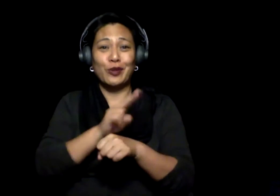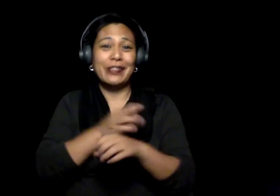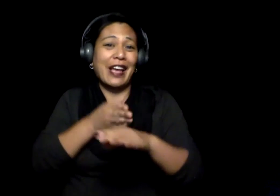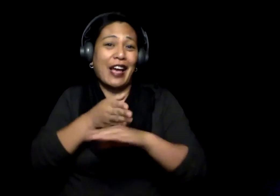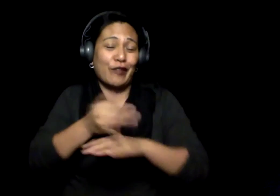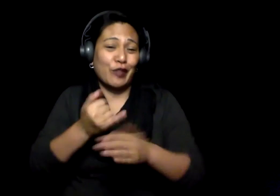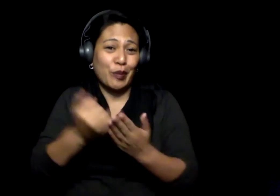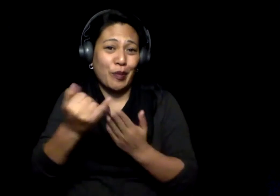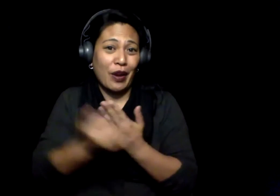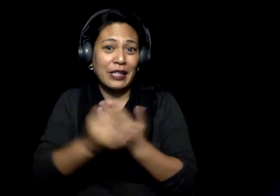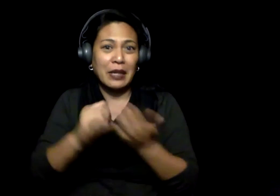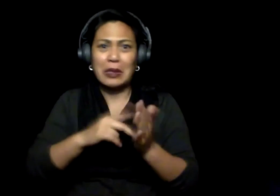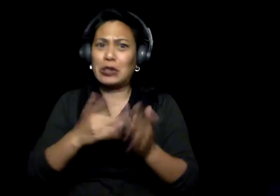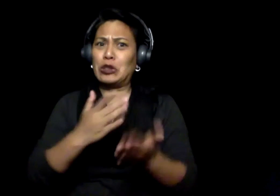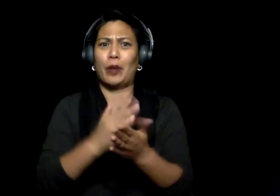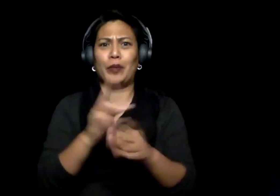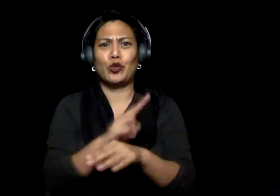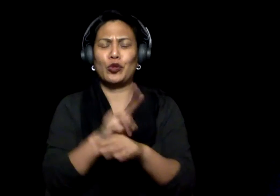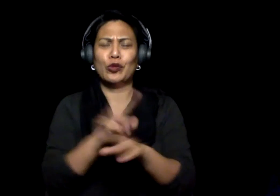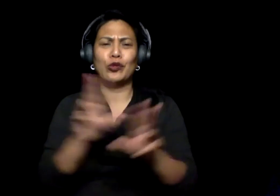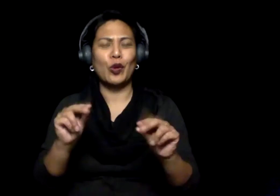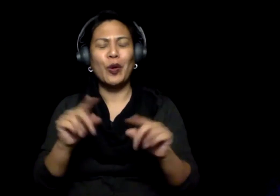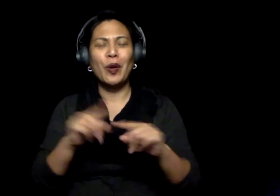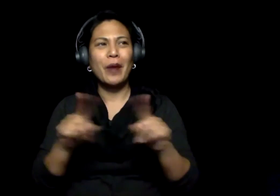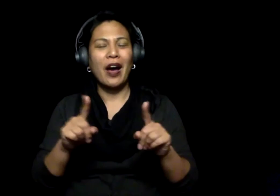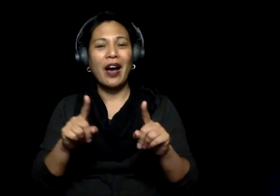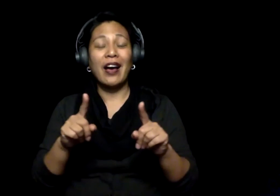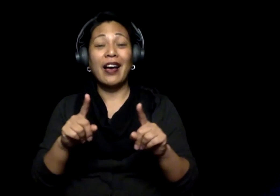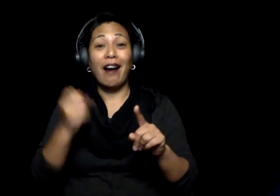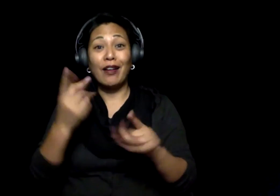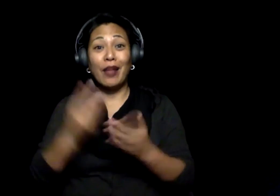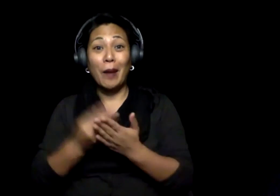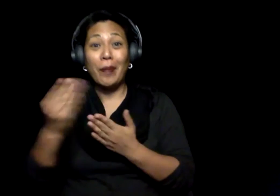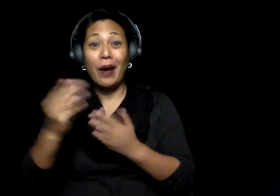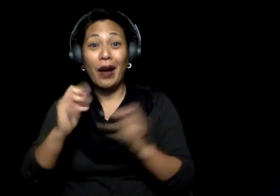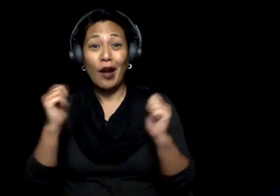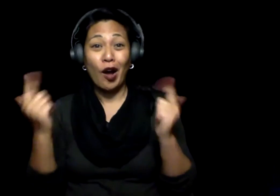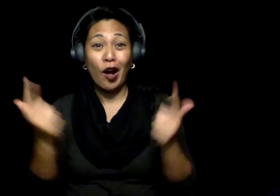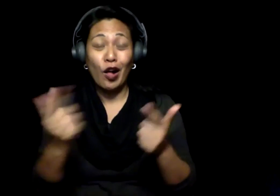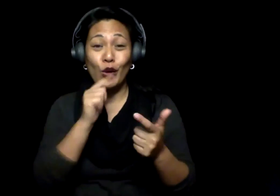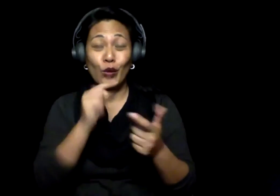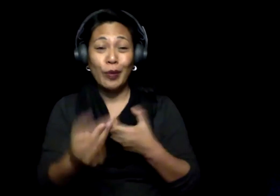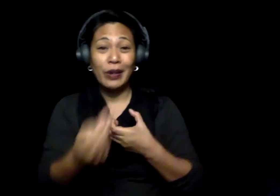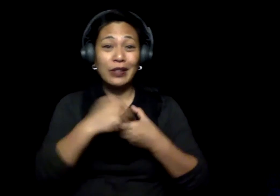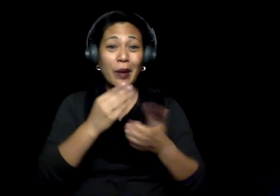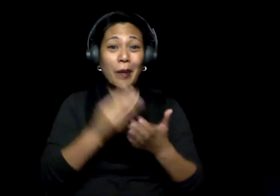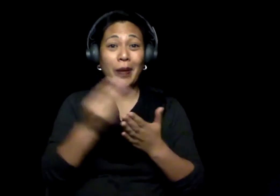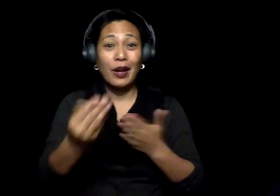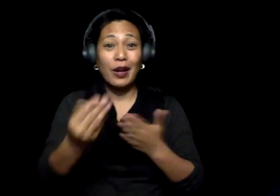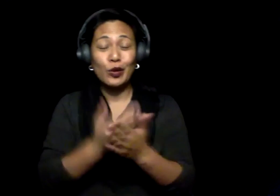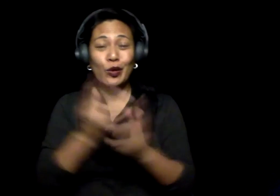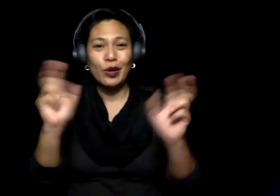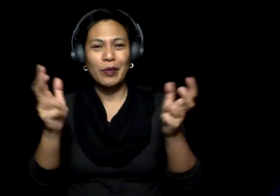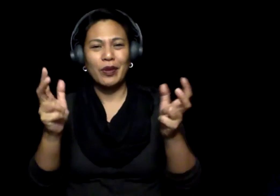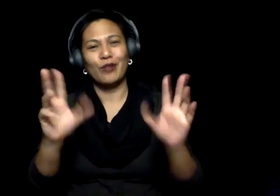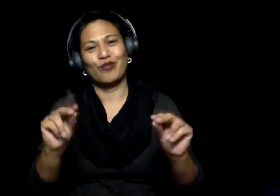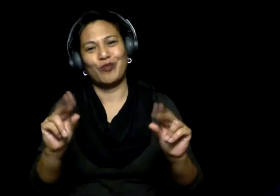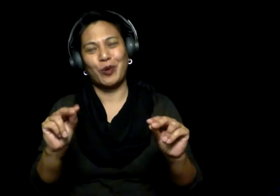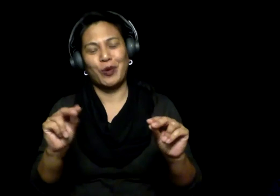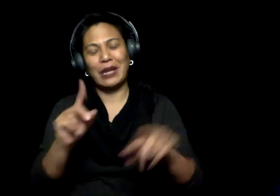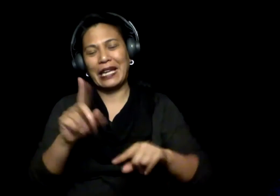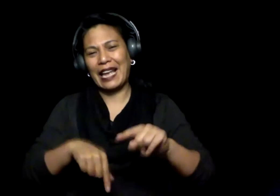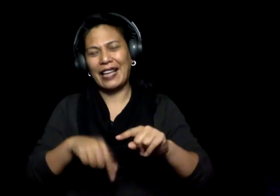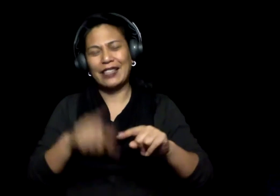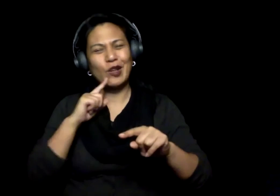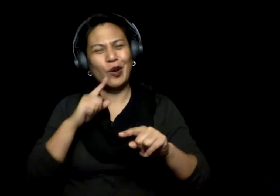okay, but you can't necessarily buy everyone a new computer. I think that would be kind of like pushing the scope. So yeah, there's a gray